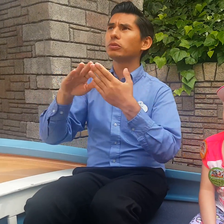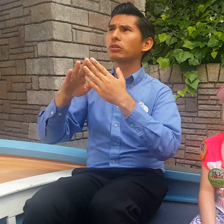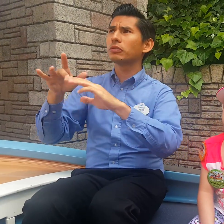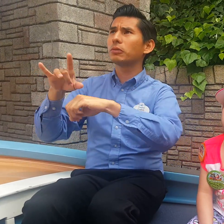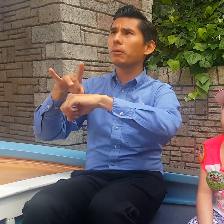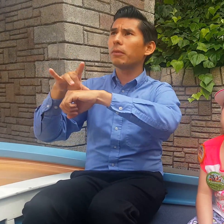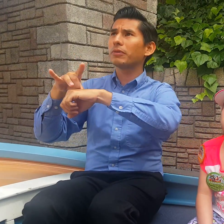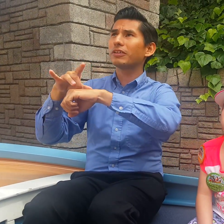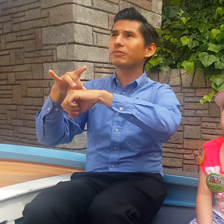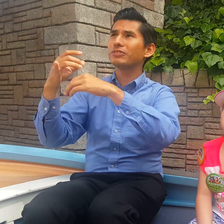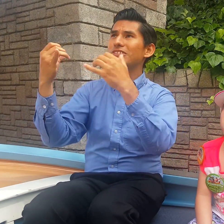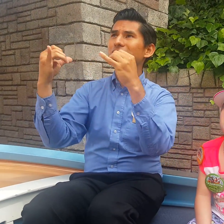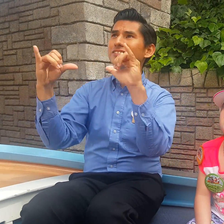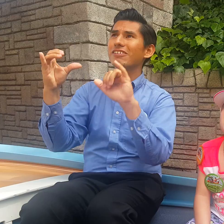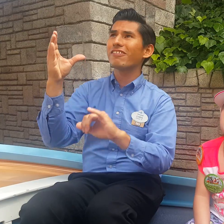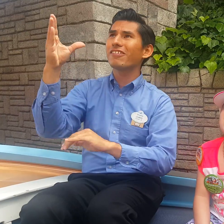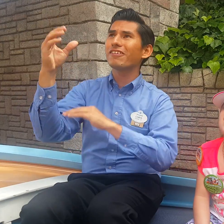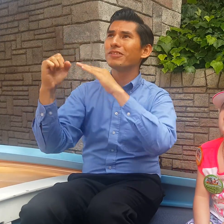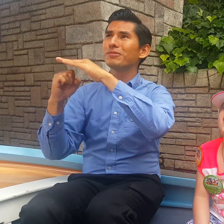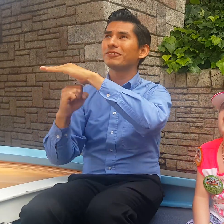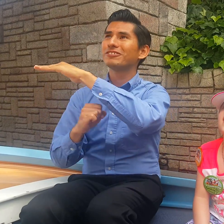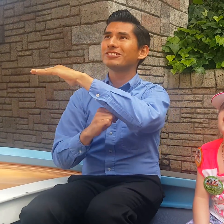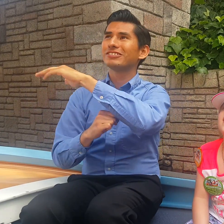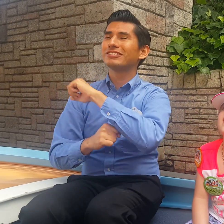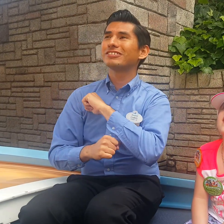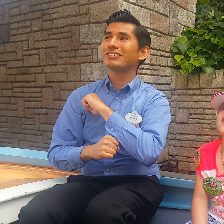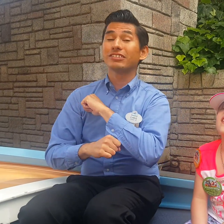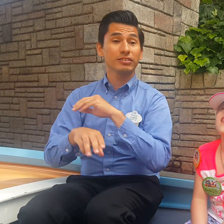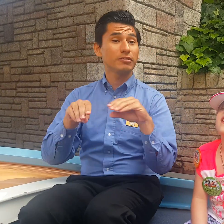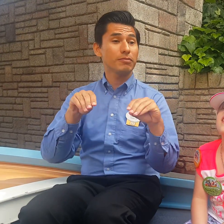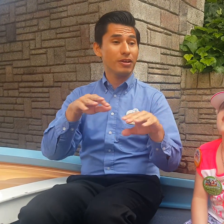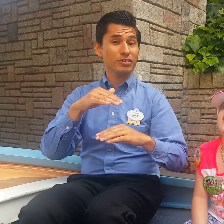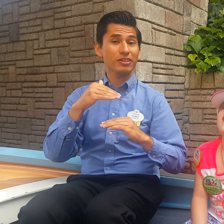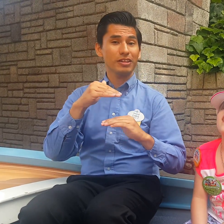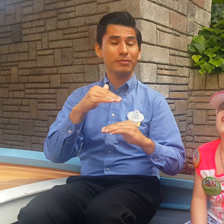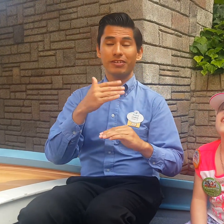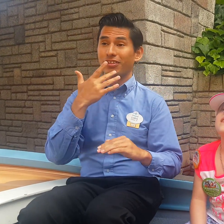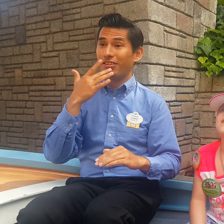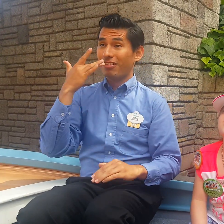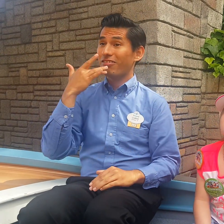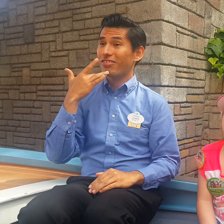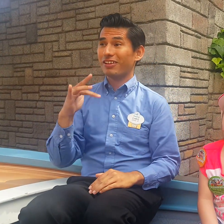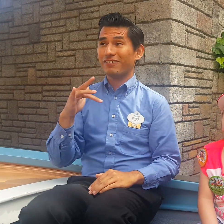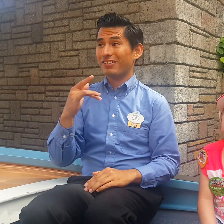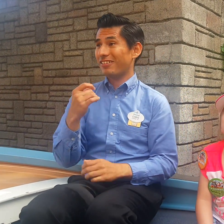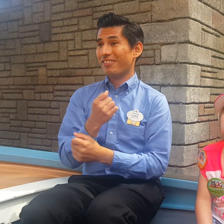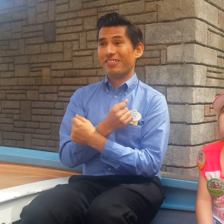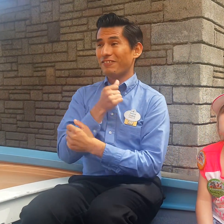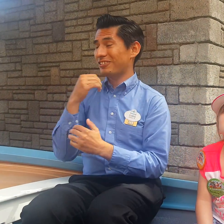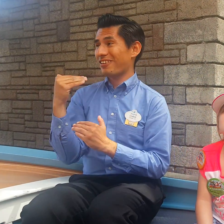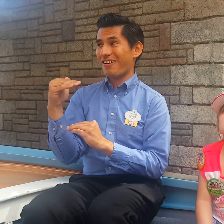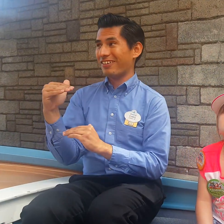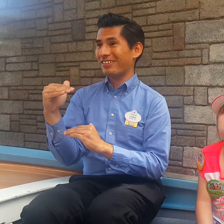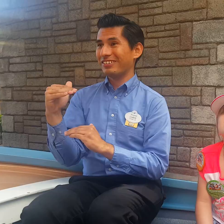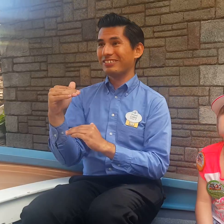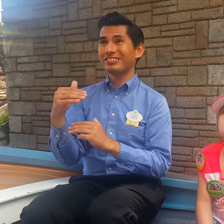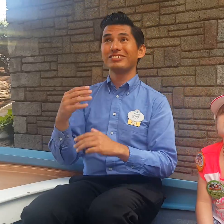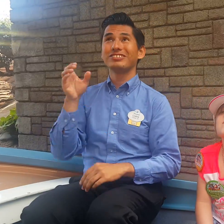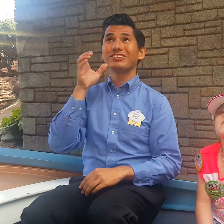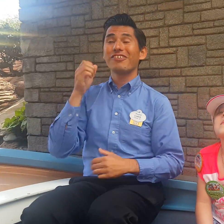bridge. Now while magic has its limits, thankfully love does not, because Cinderella now lives with her prince in the castle atop the